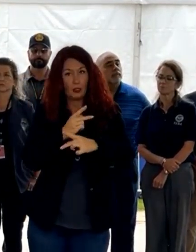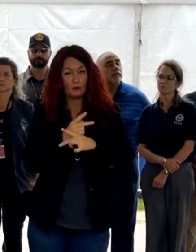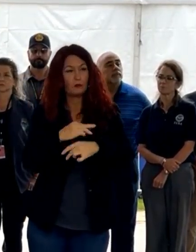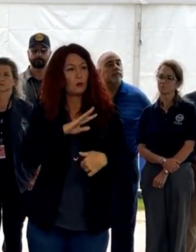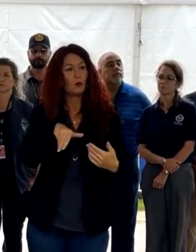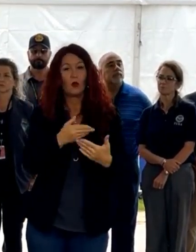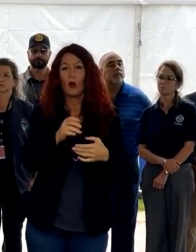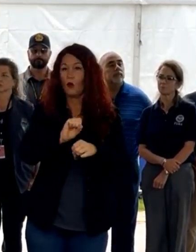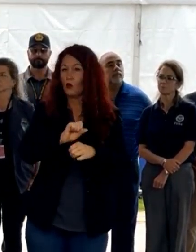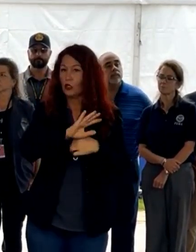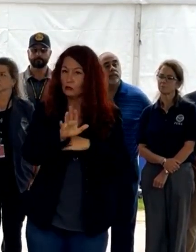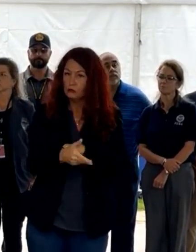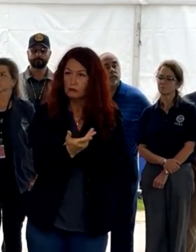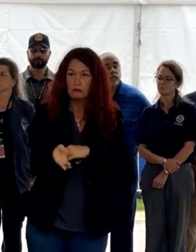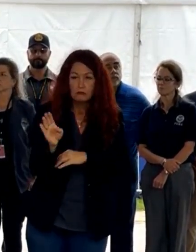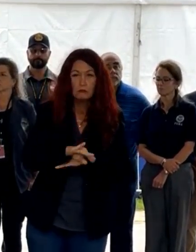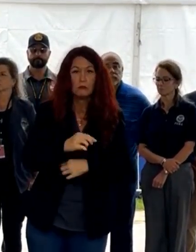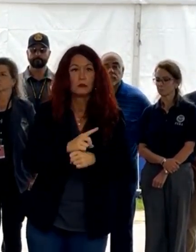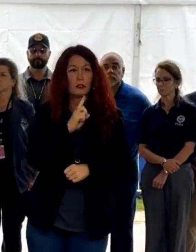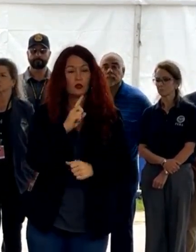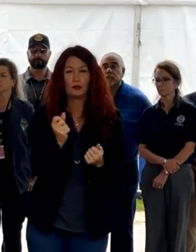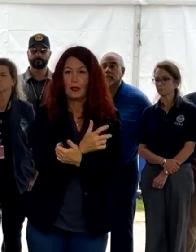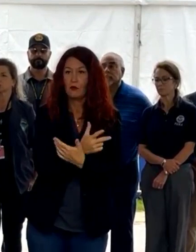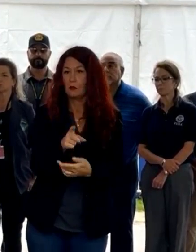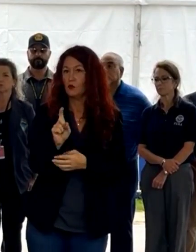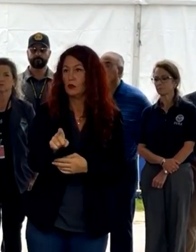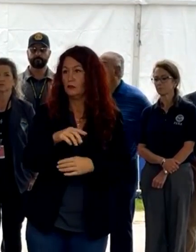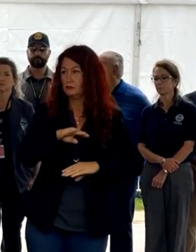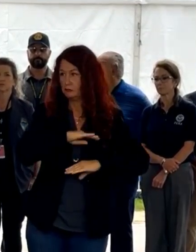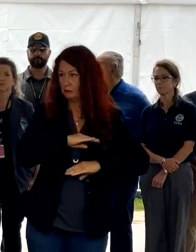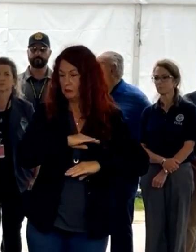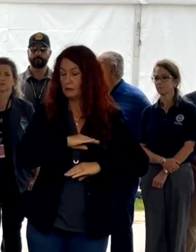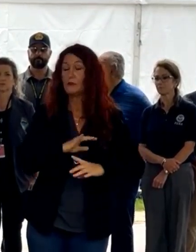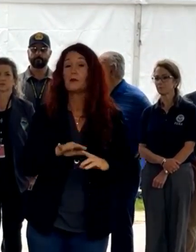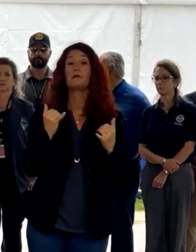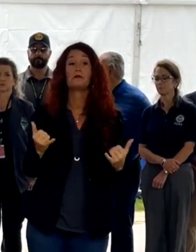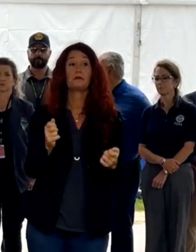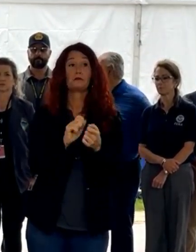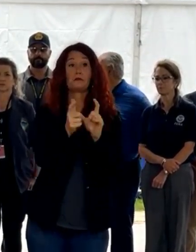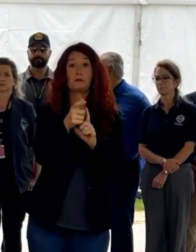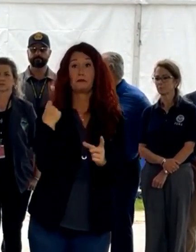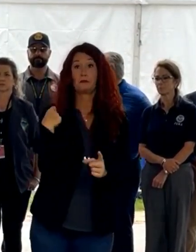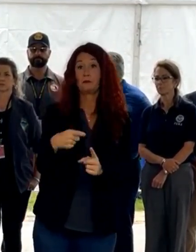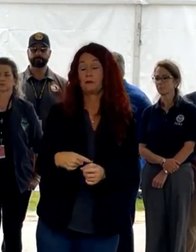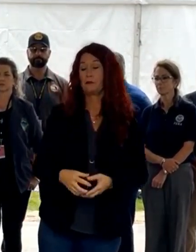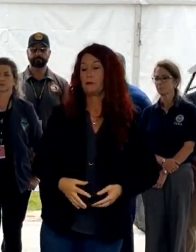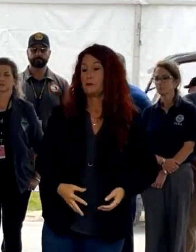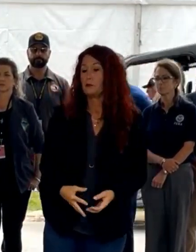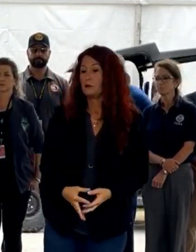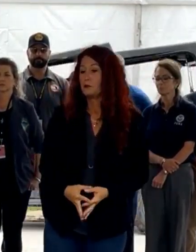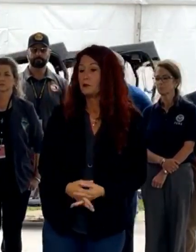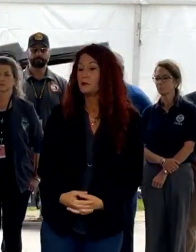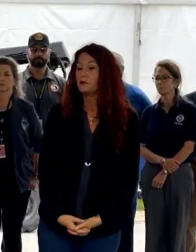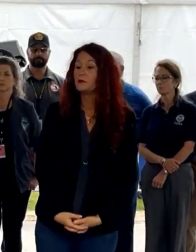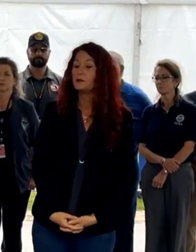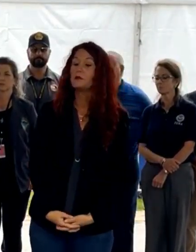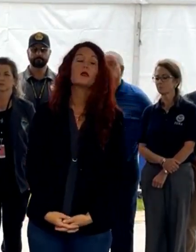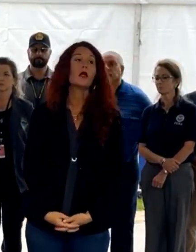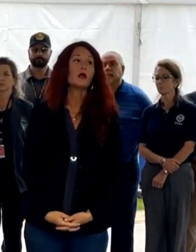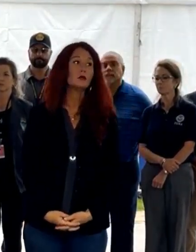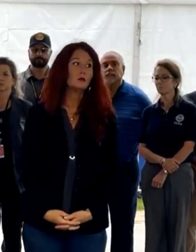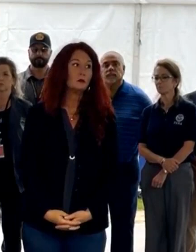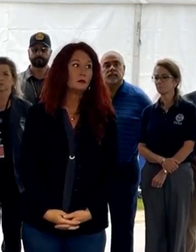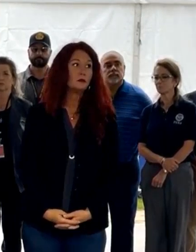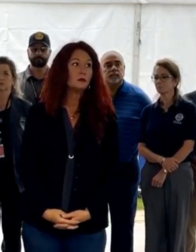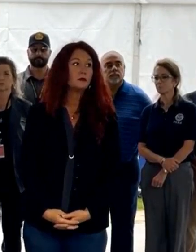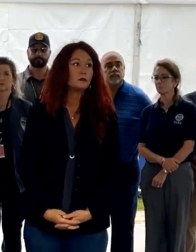Spanish. A partir del aviso del Centro Nacional de Huracanes de las 8 de la mañana, Elsa se encuentra a 55 millas al